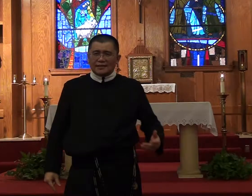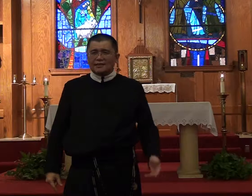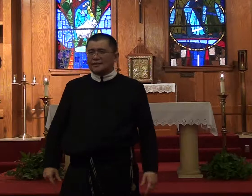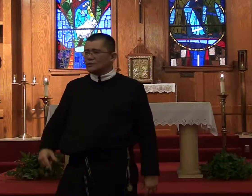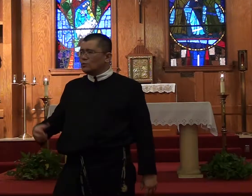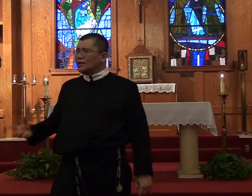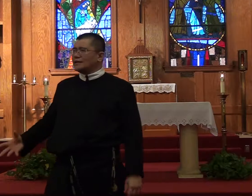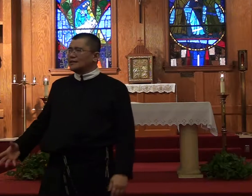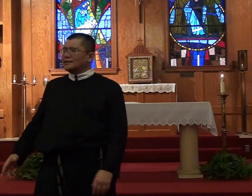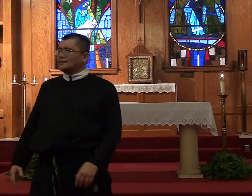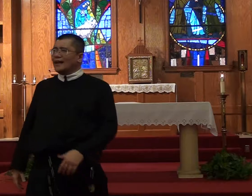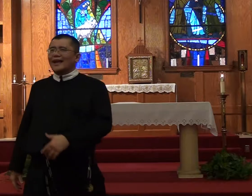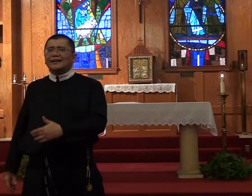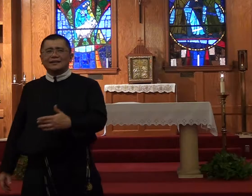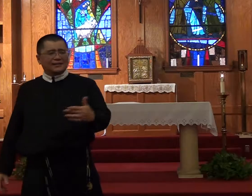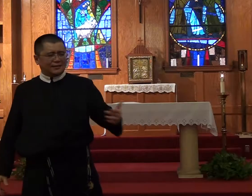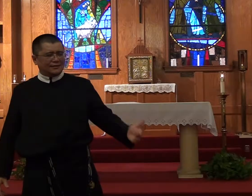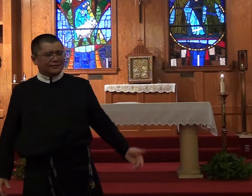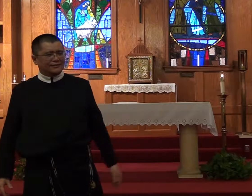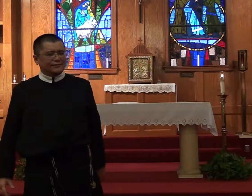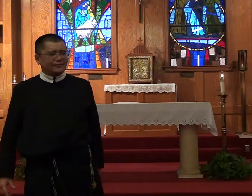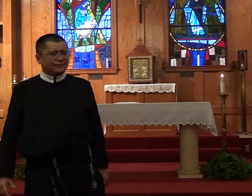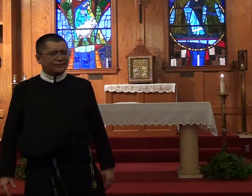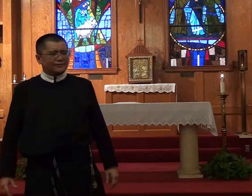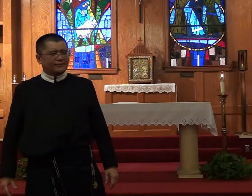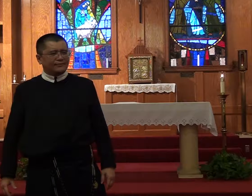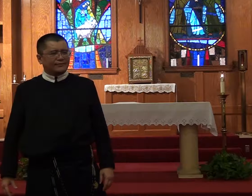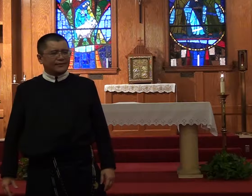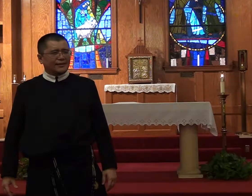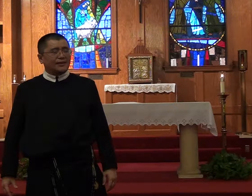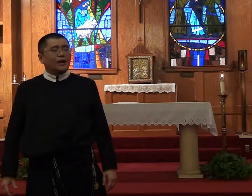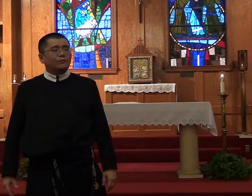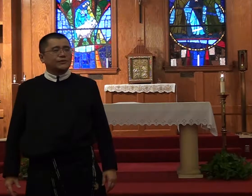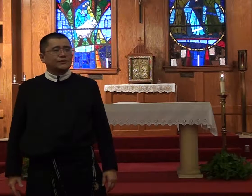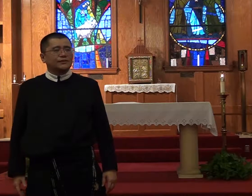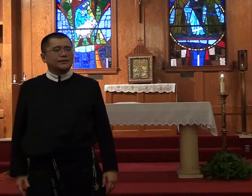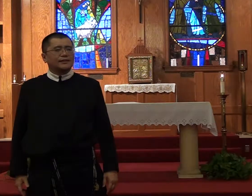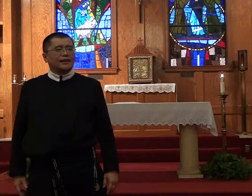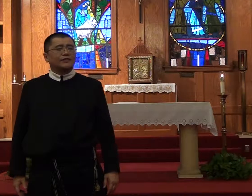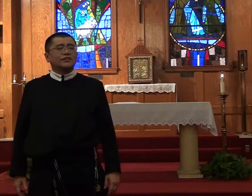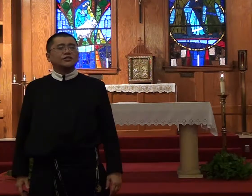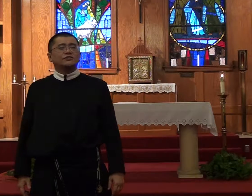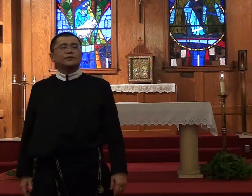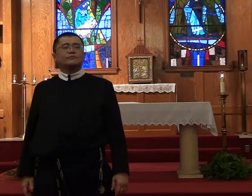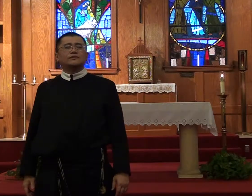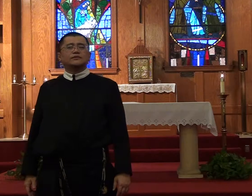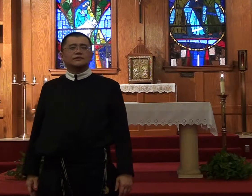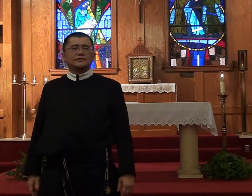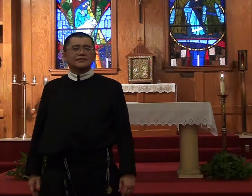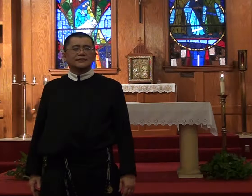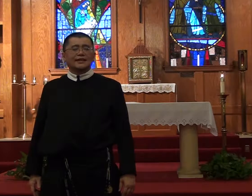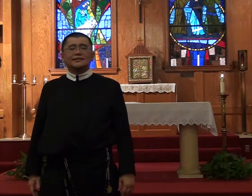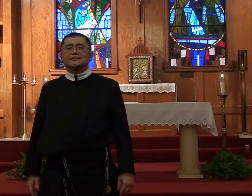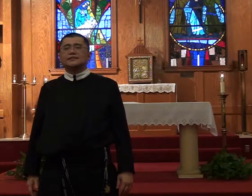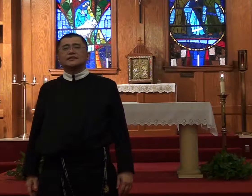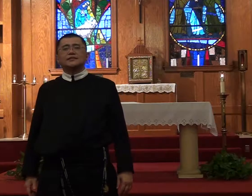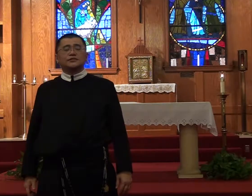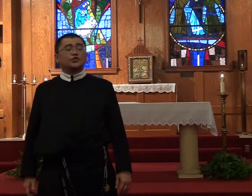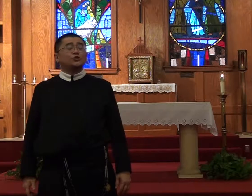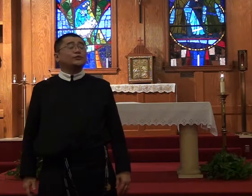sickness, weakness, anything, it helps. And we can teach people to do this. And this is healing, true